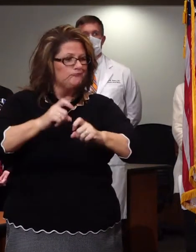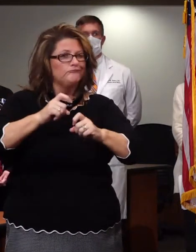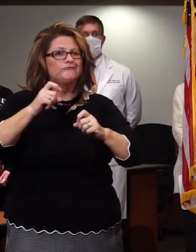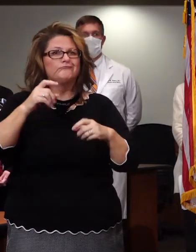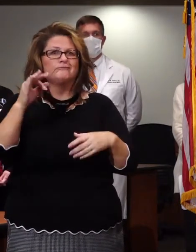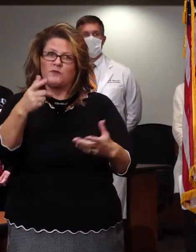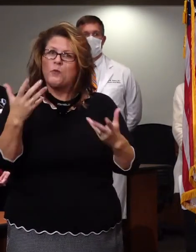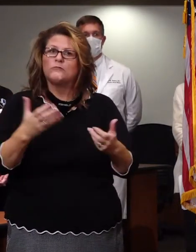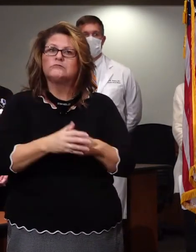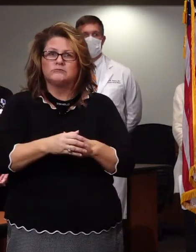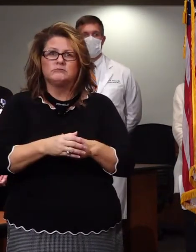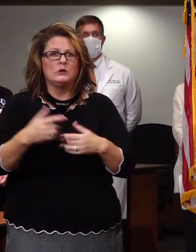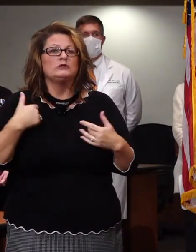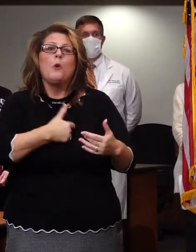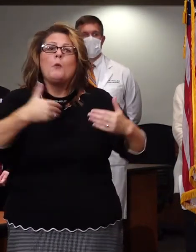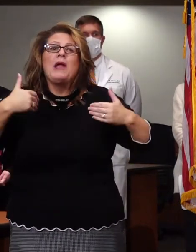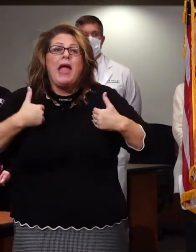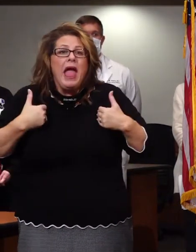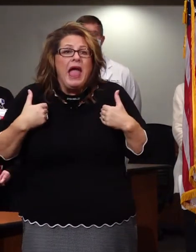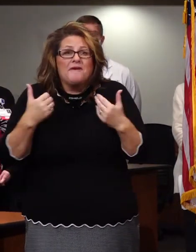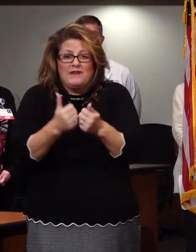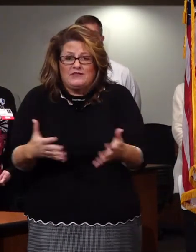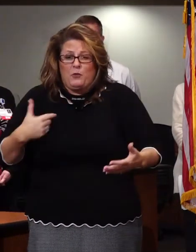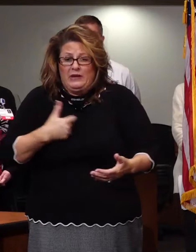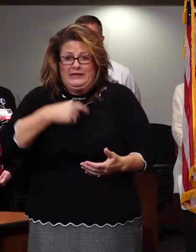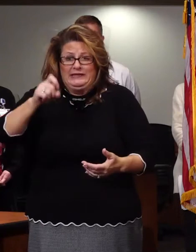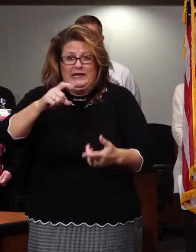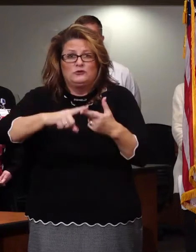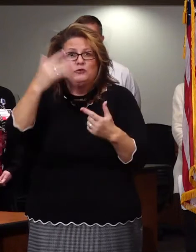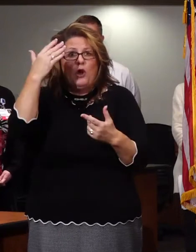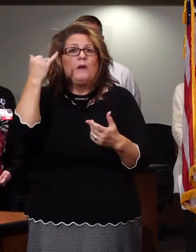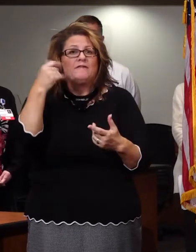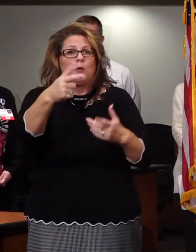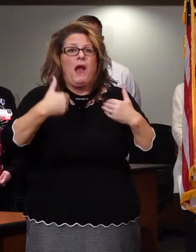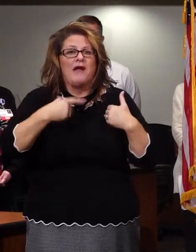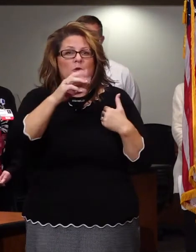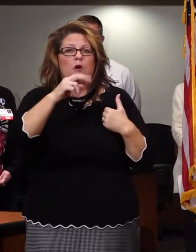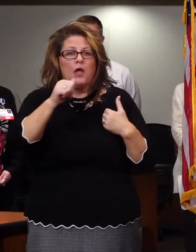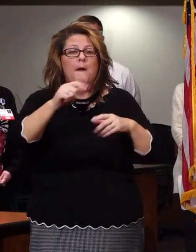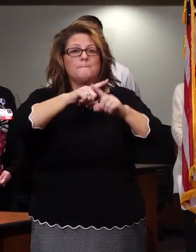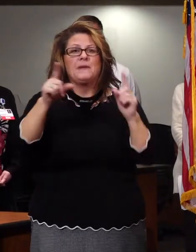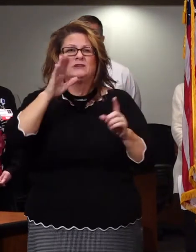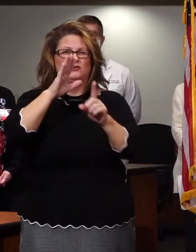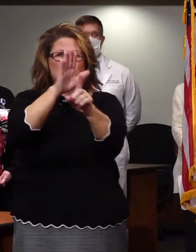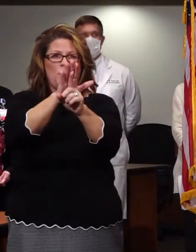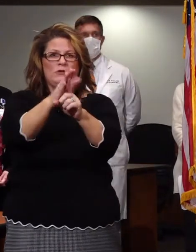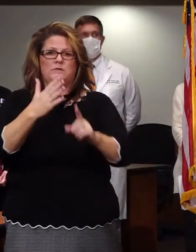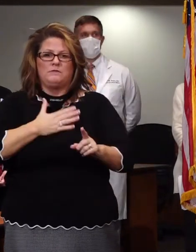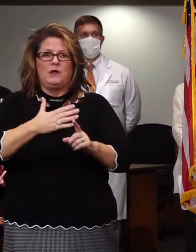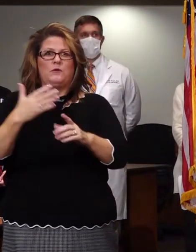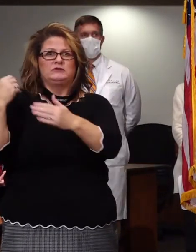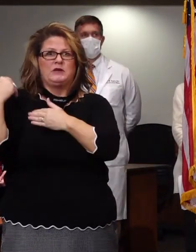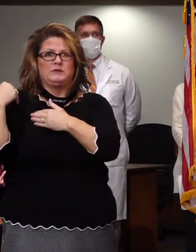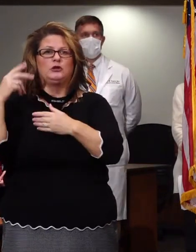we have all the tools that we need, but we as citizens must take it upon ourselves to do what we know